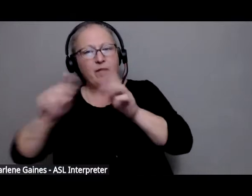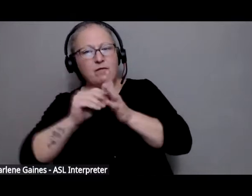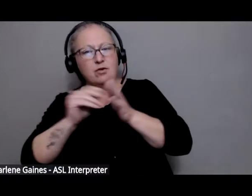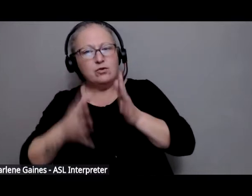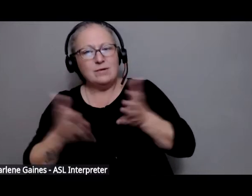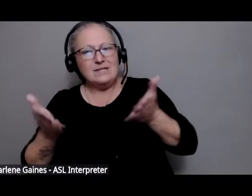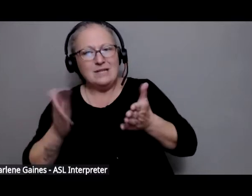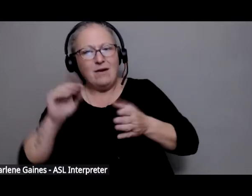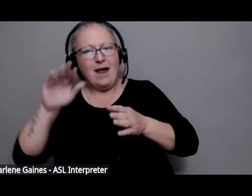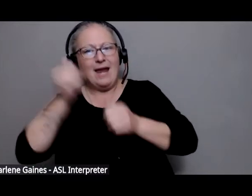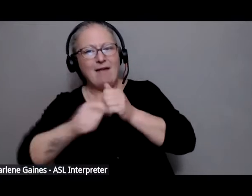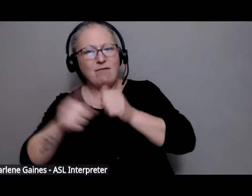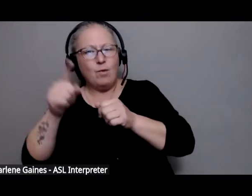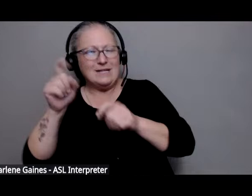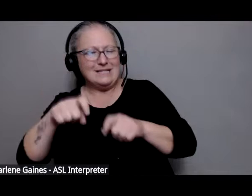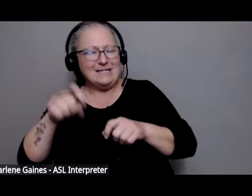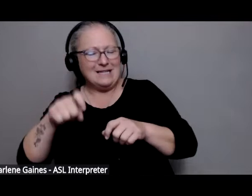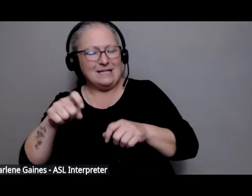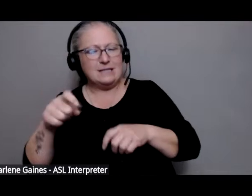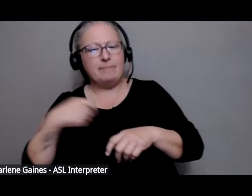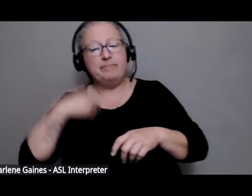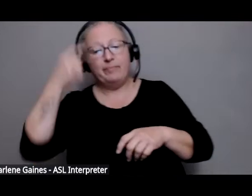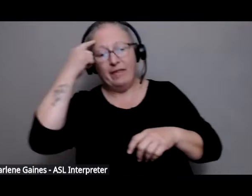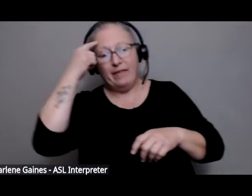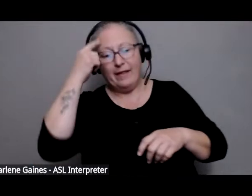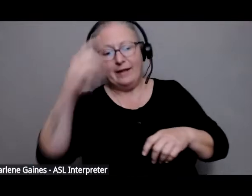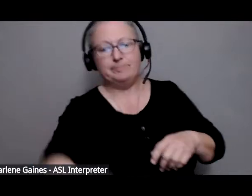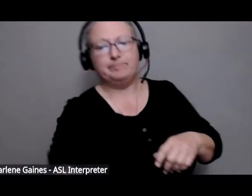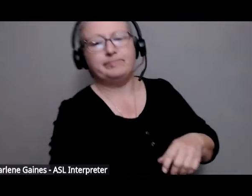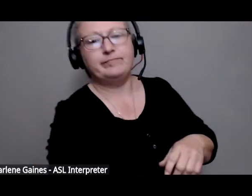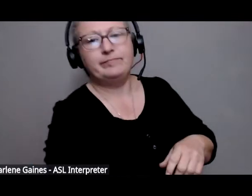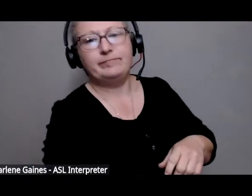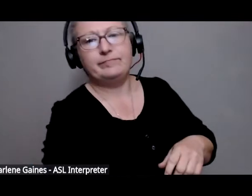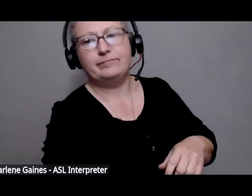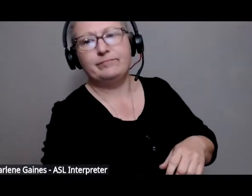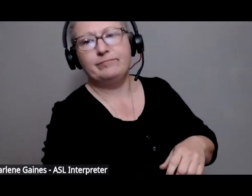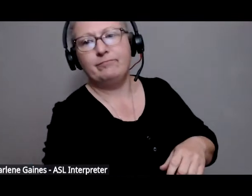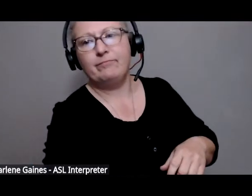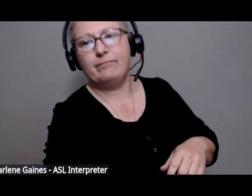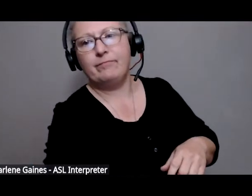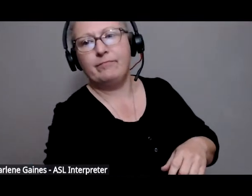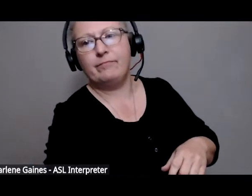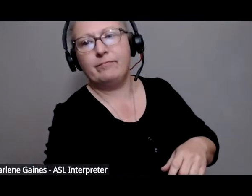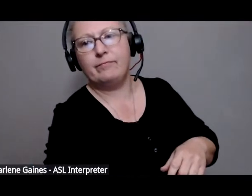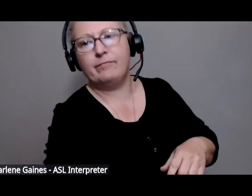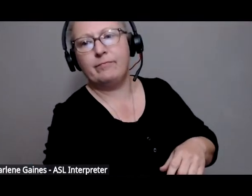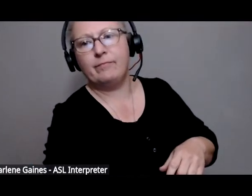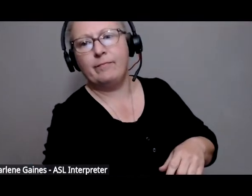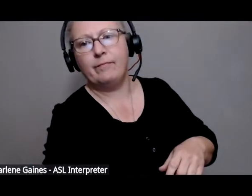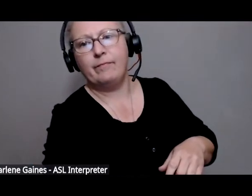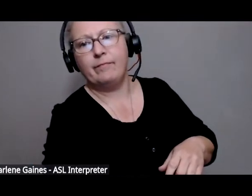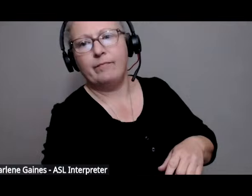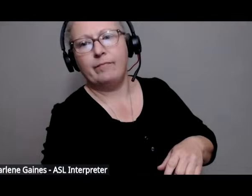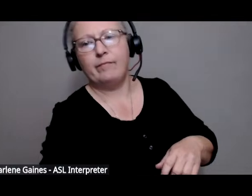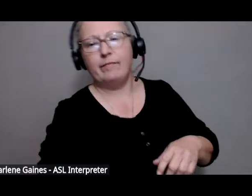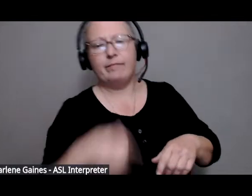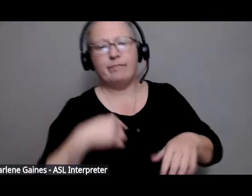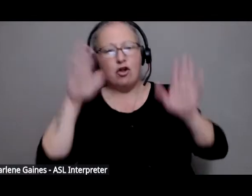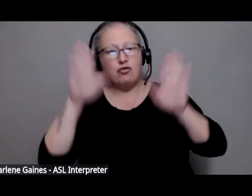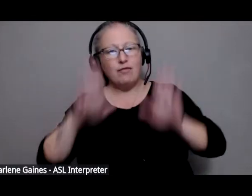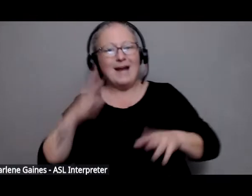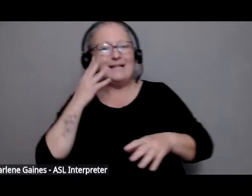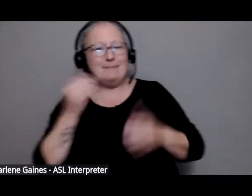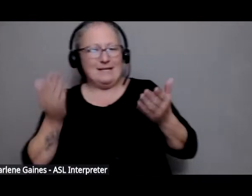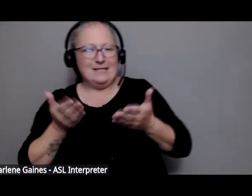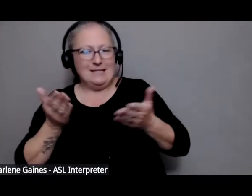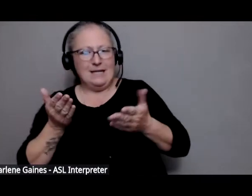everybody's needs. I think, and just in my experience, we had a great experience here, but you know,